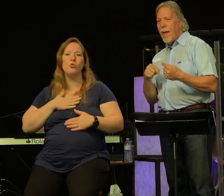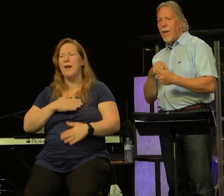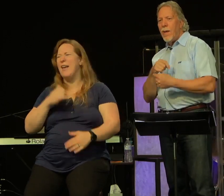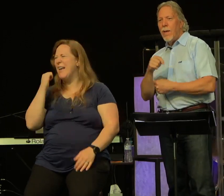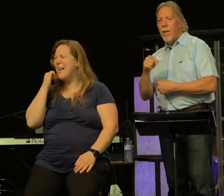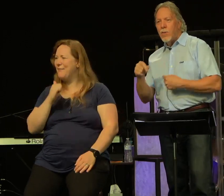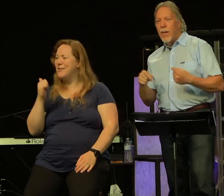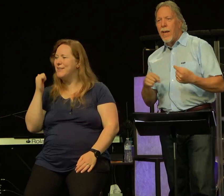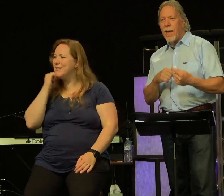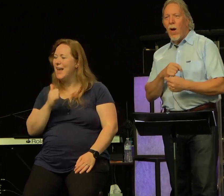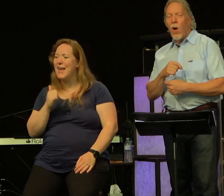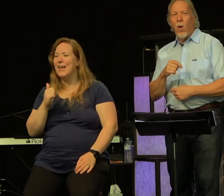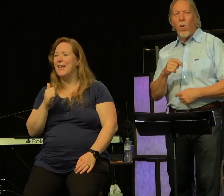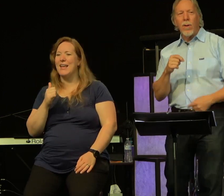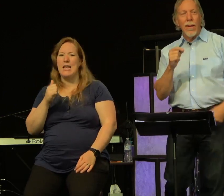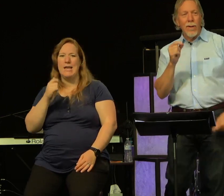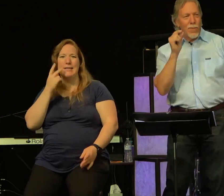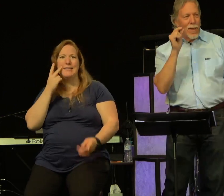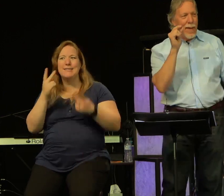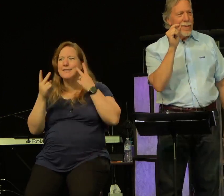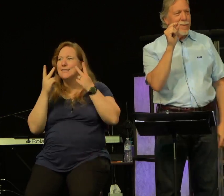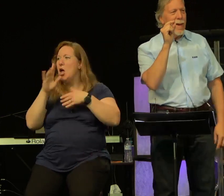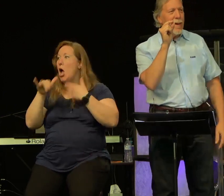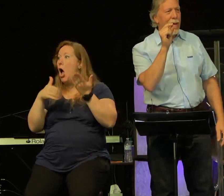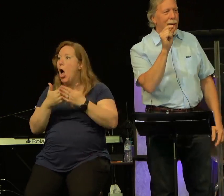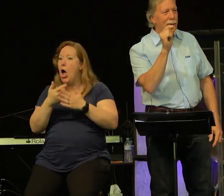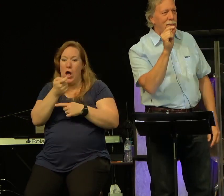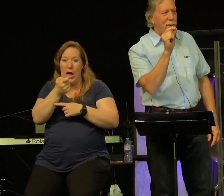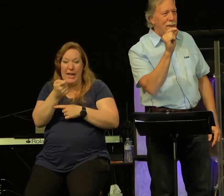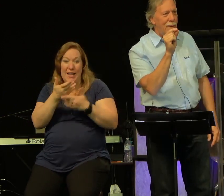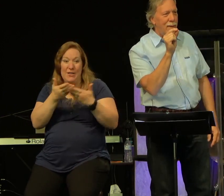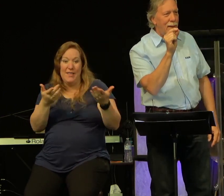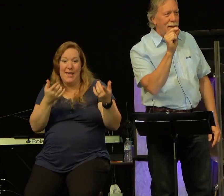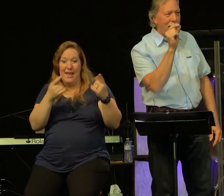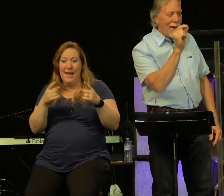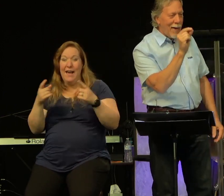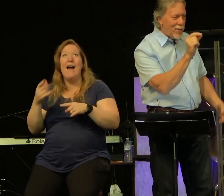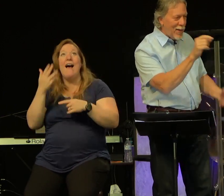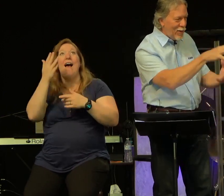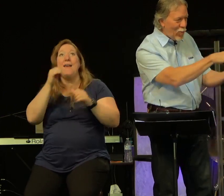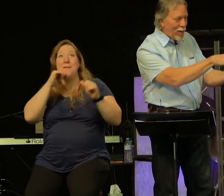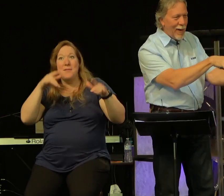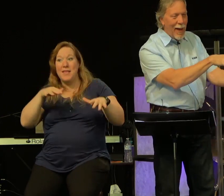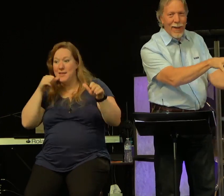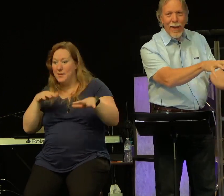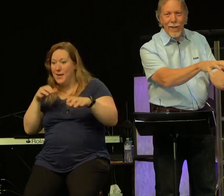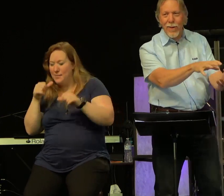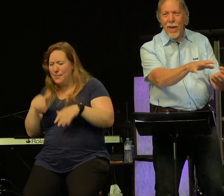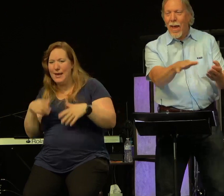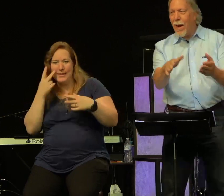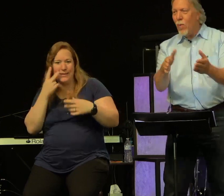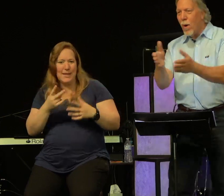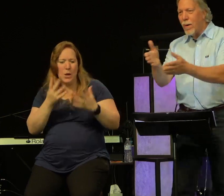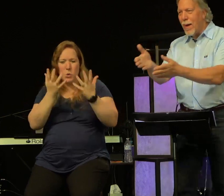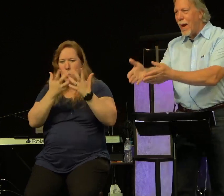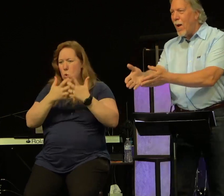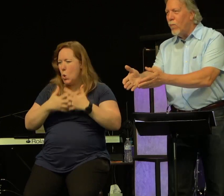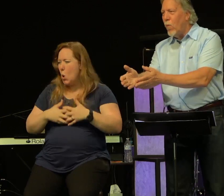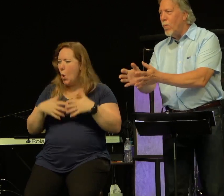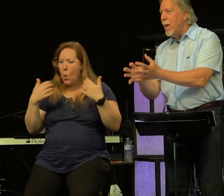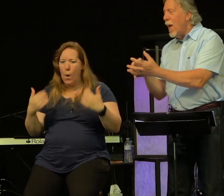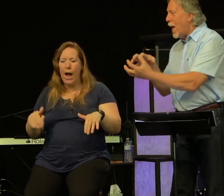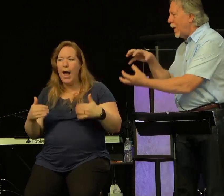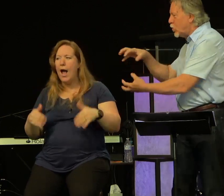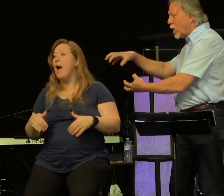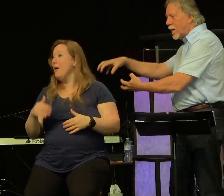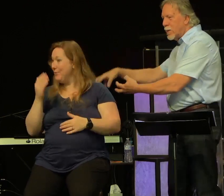day seeing all the little things that He does that I can see He's working that together. And He worked that out for